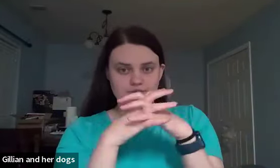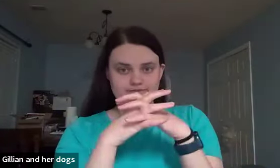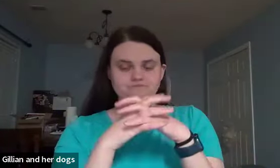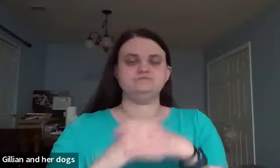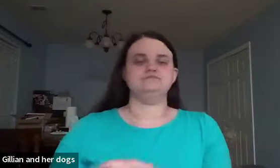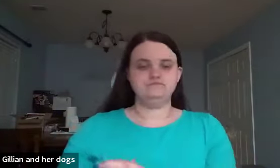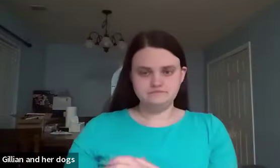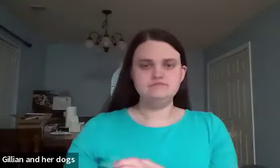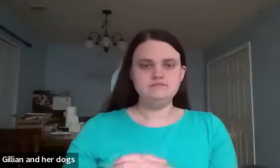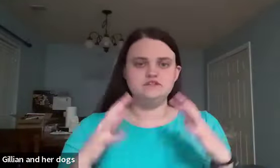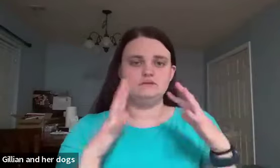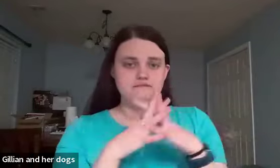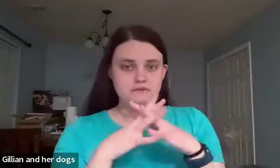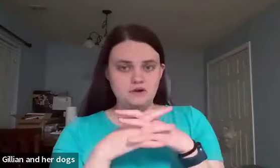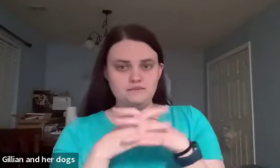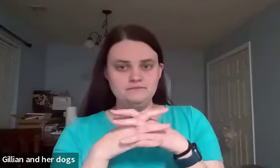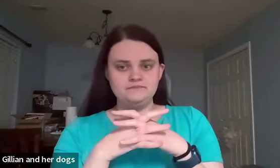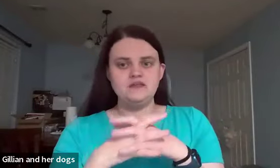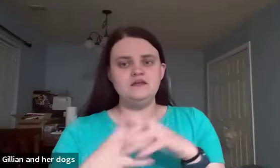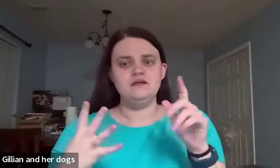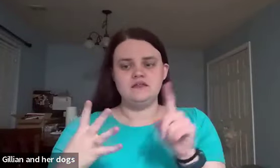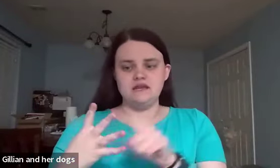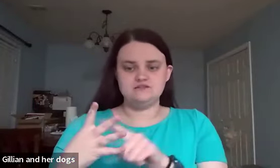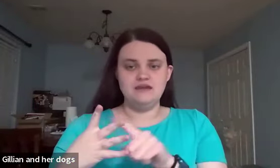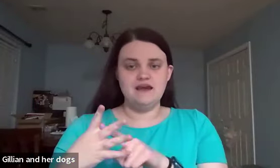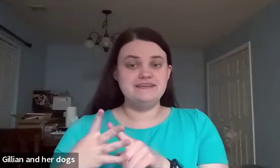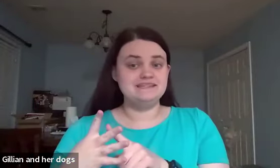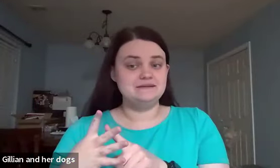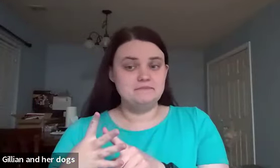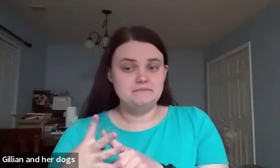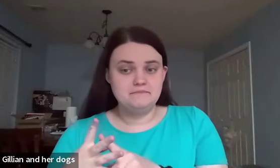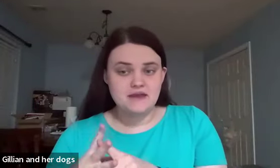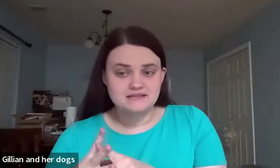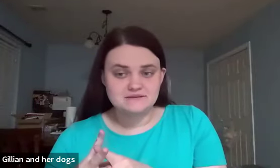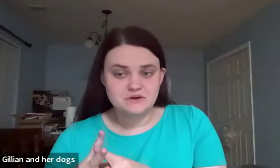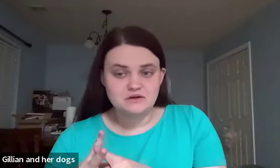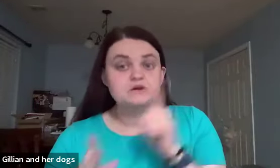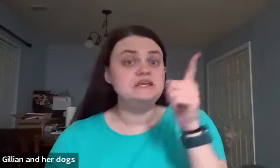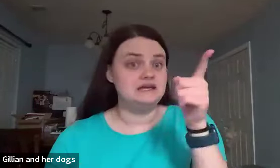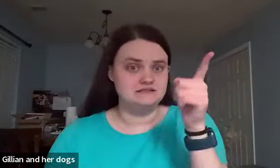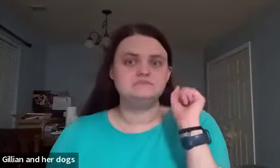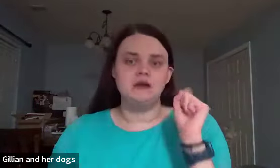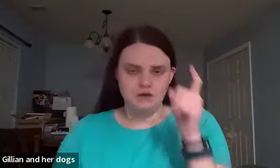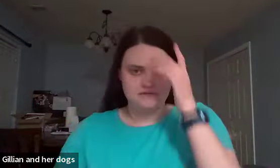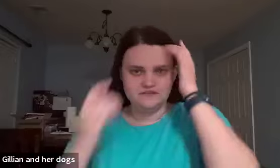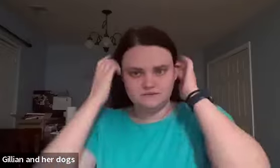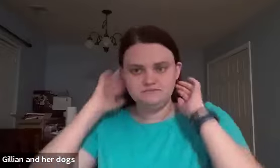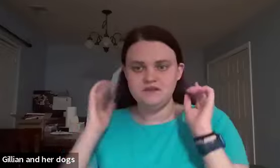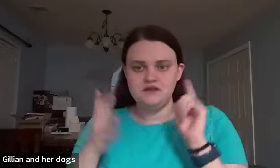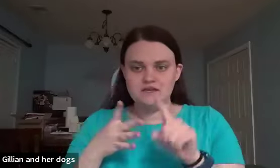football. So we have football. The next one we have is basketball. Yes, I will add this one. The